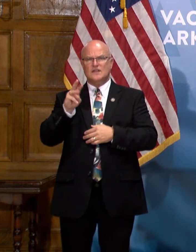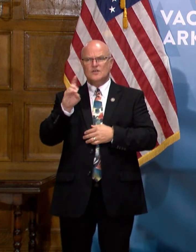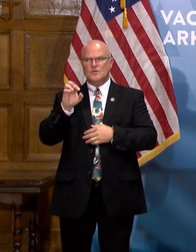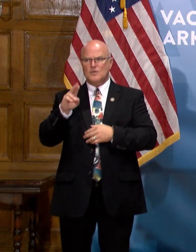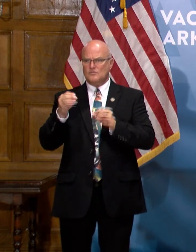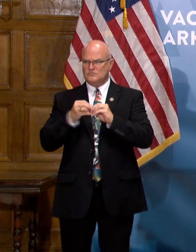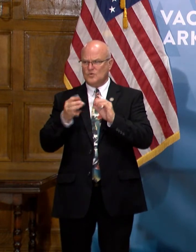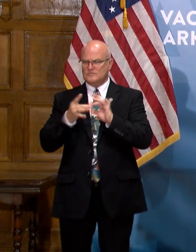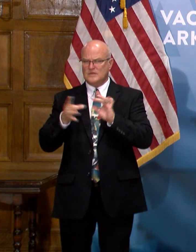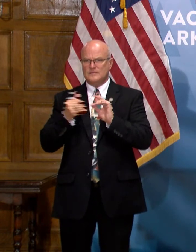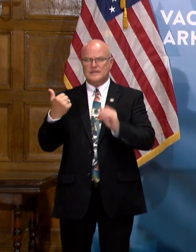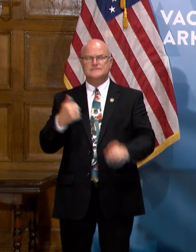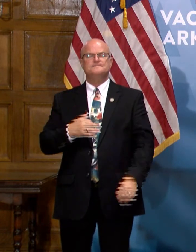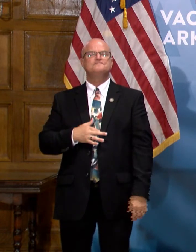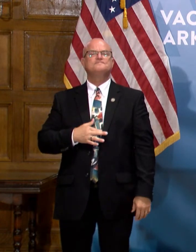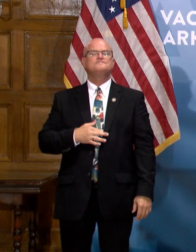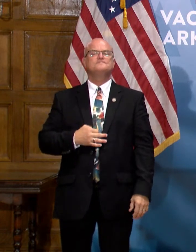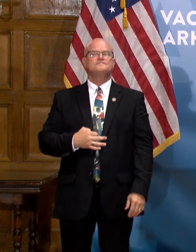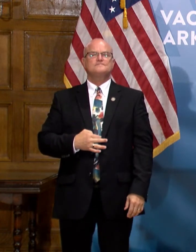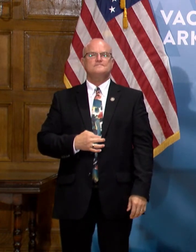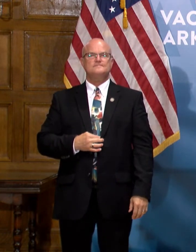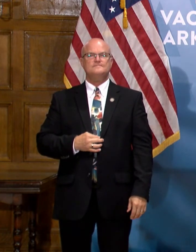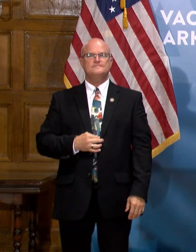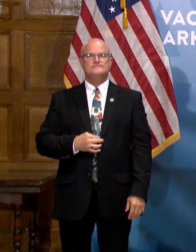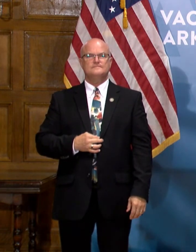do you have anything else to add on that?